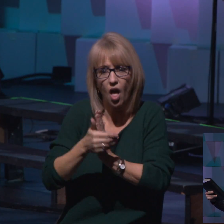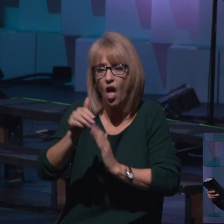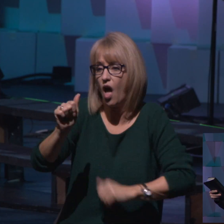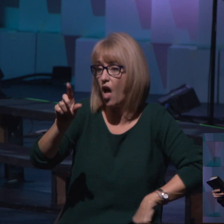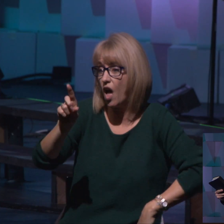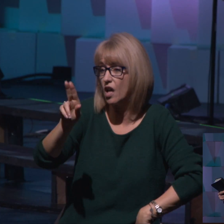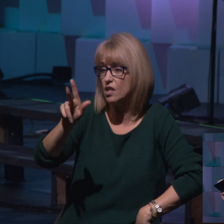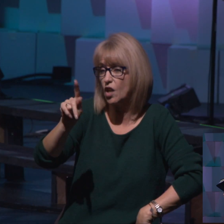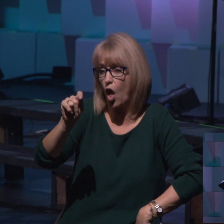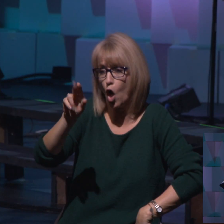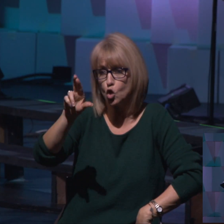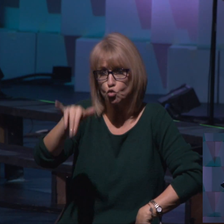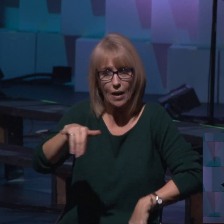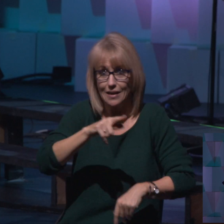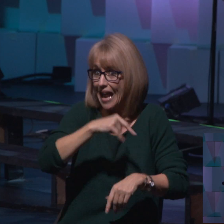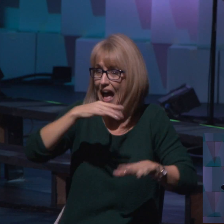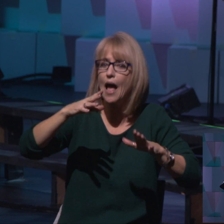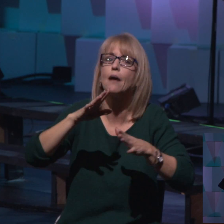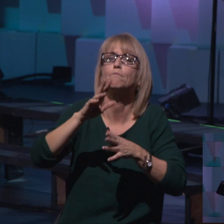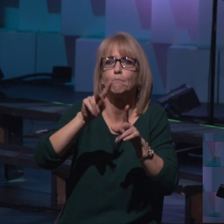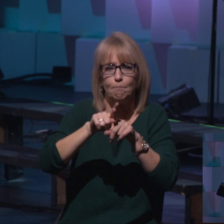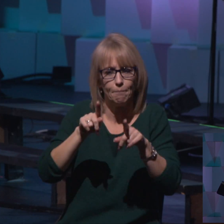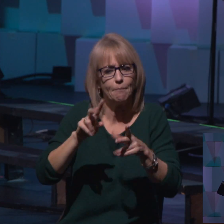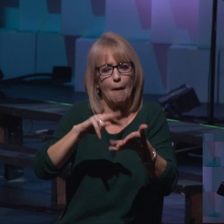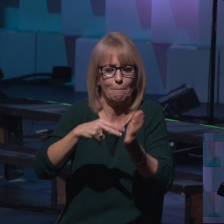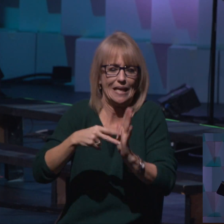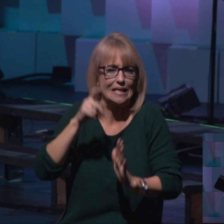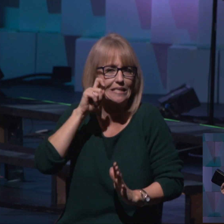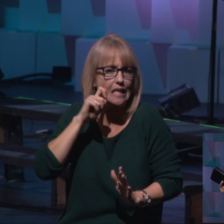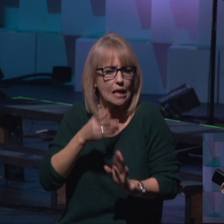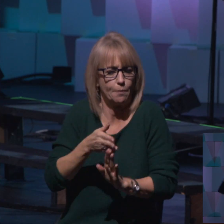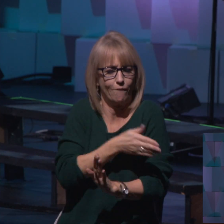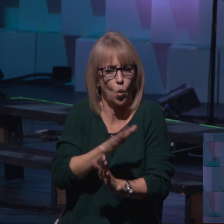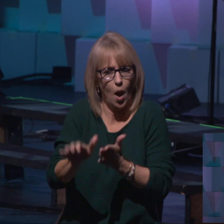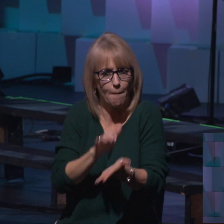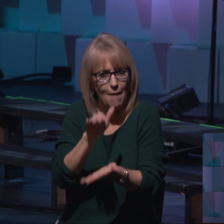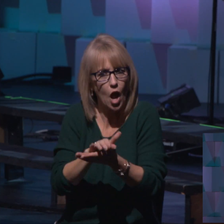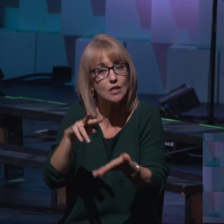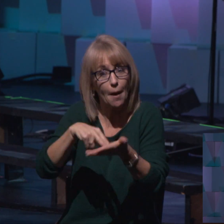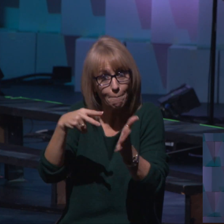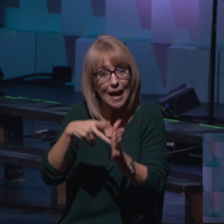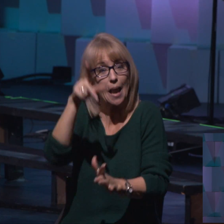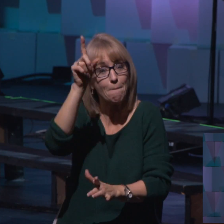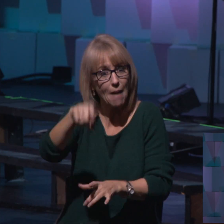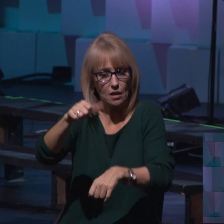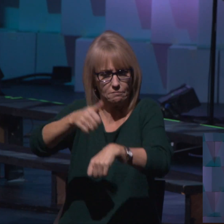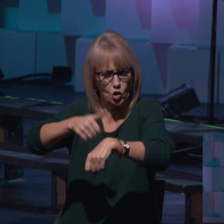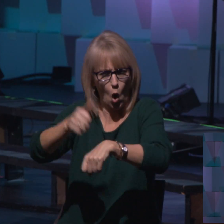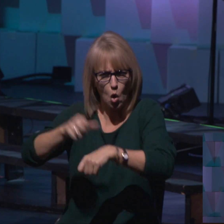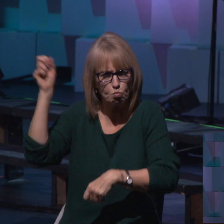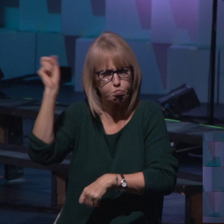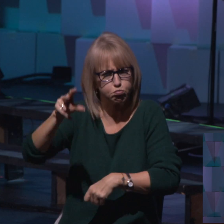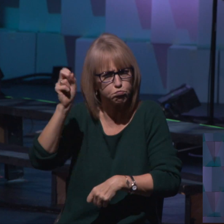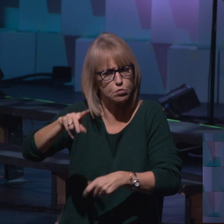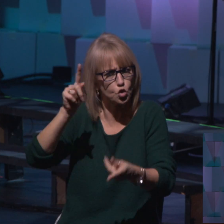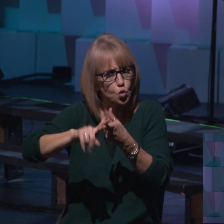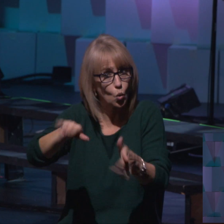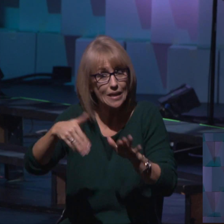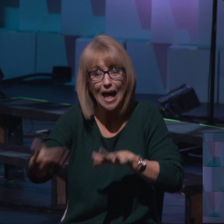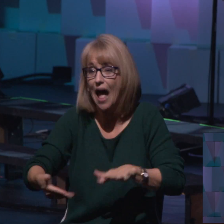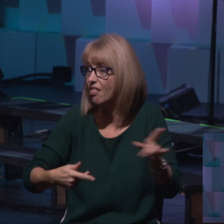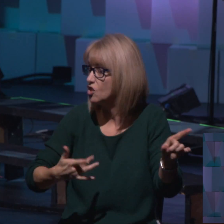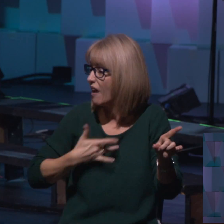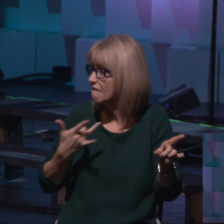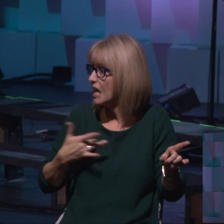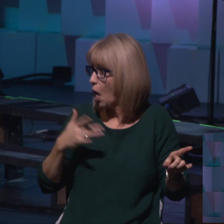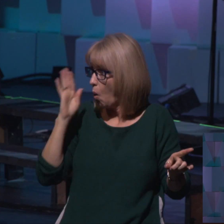adultery outside of marriage was capital punishment. It was death. It was stoning. So she has no clue what her future is